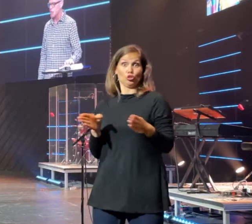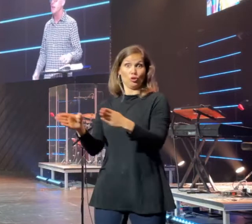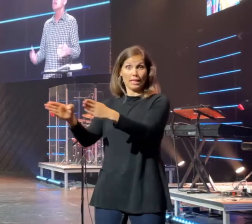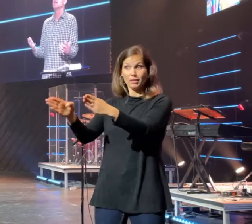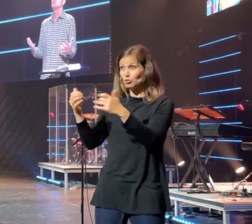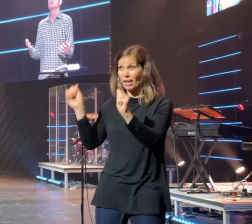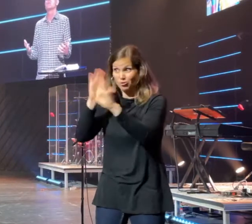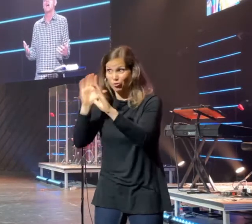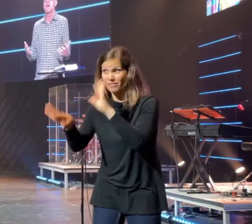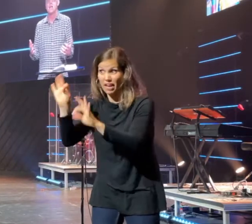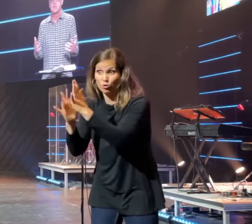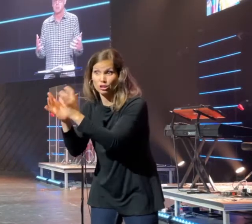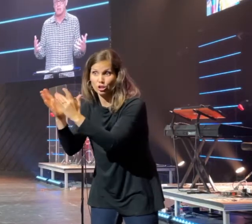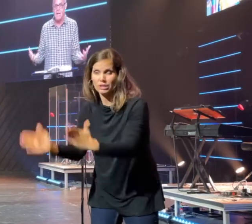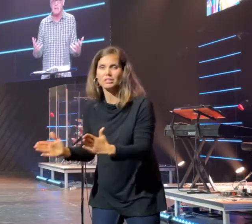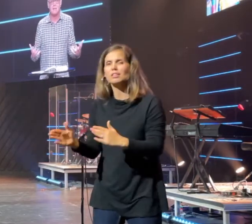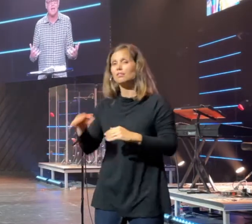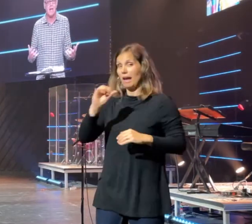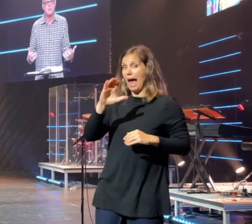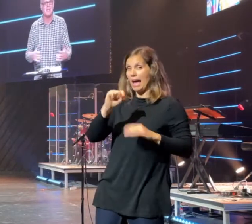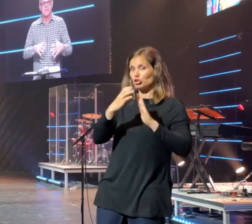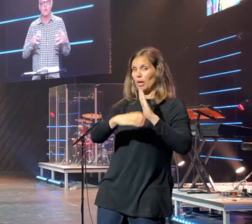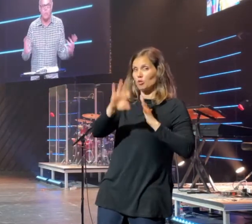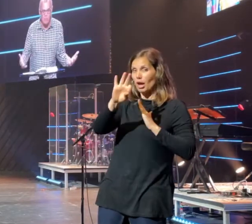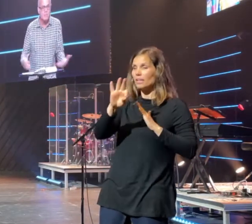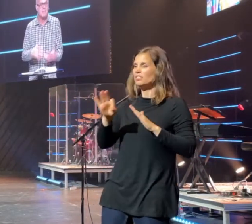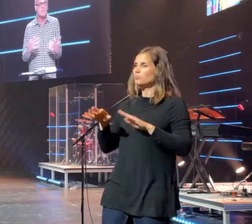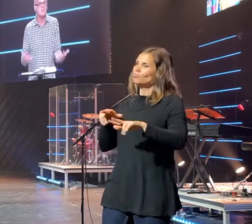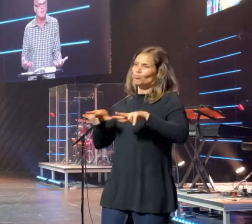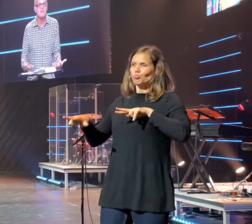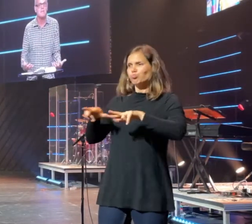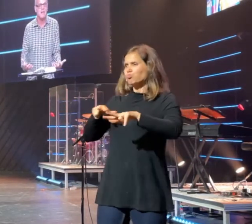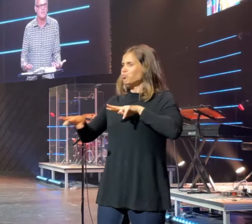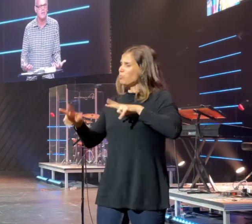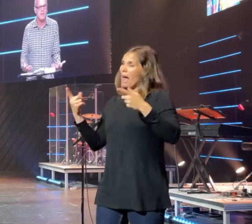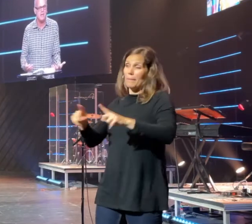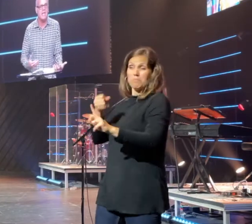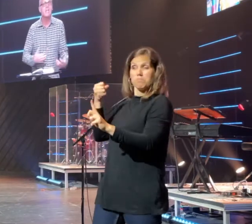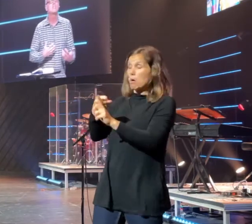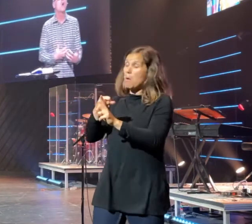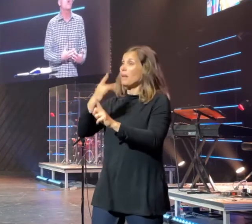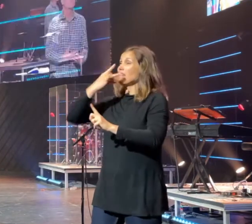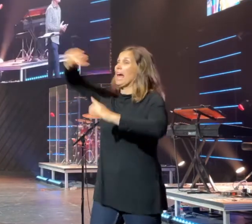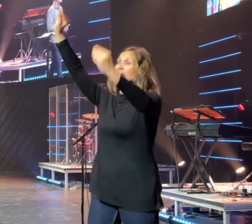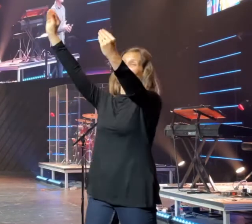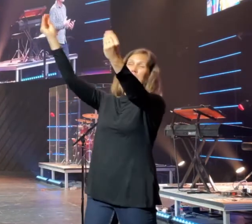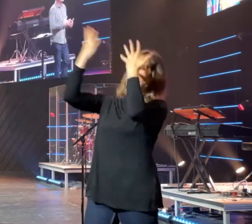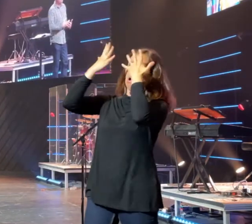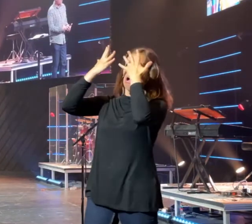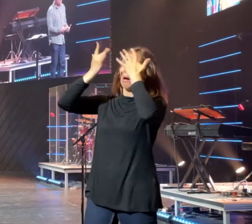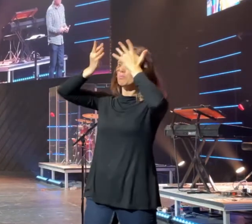a light comes from the sky. This blinding light happens. It's overwhelming. It is an amazing kind of phenomenon. It's so overwhelming